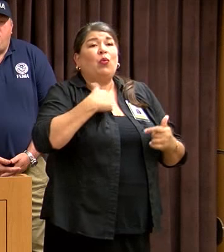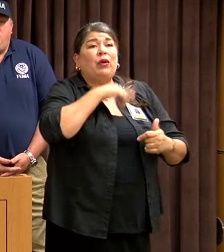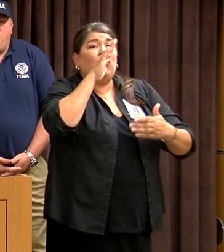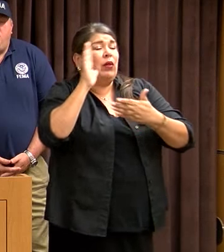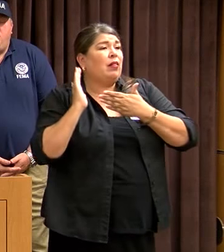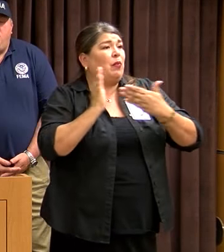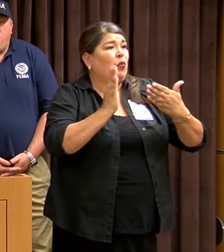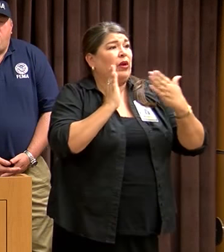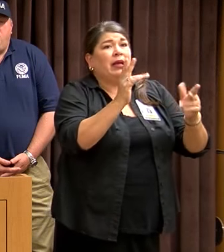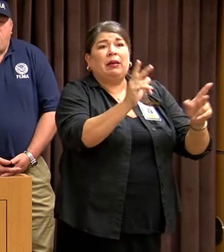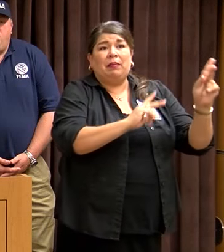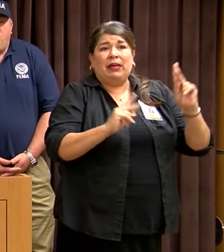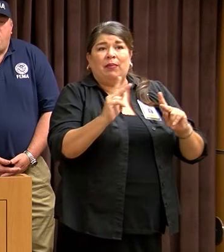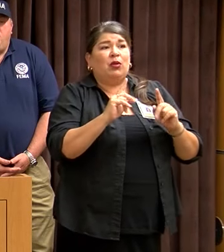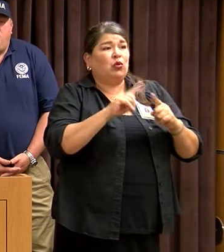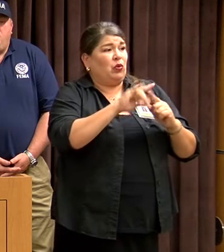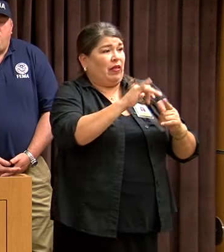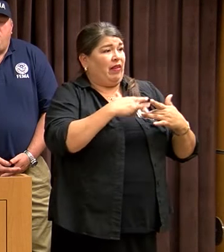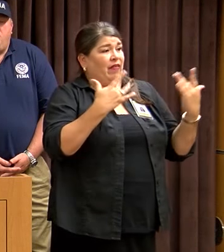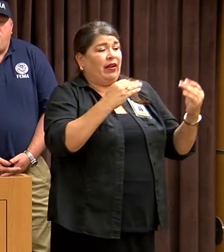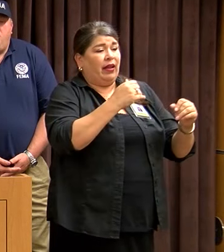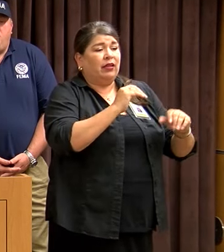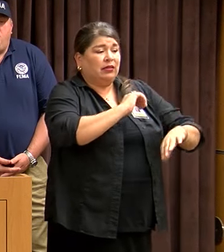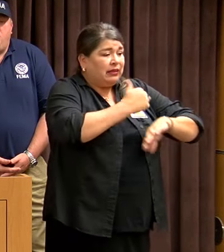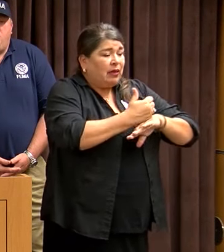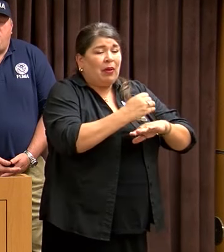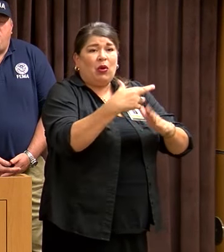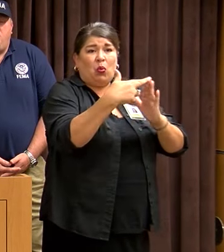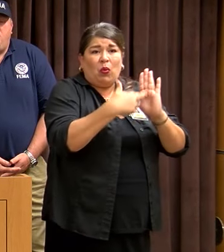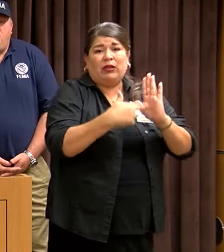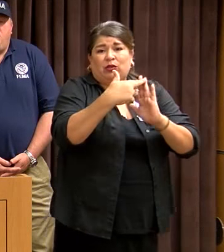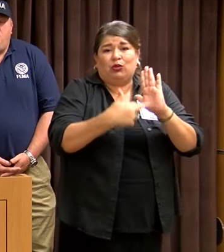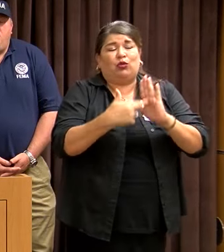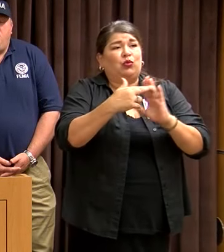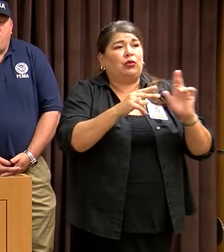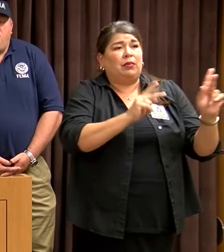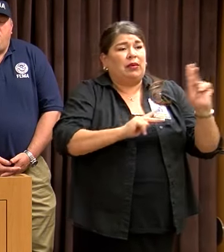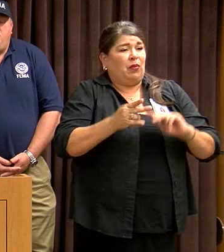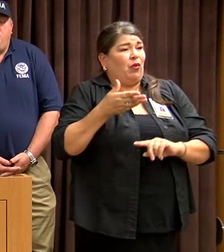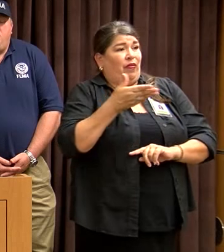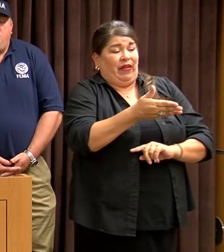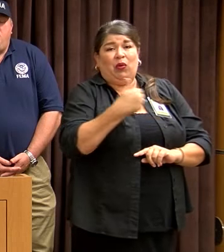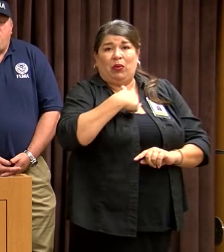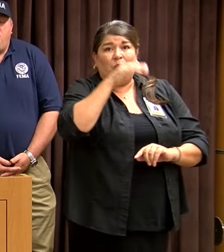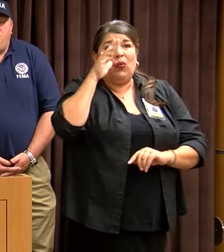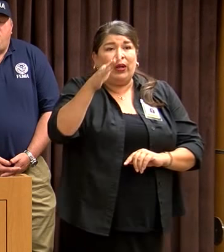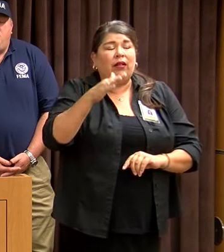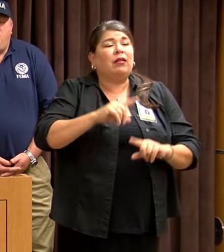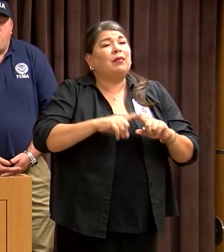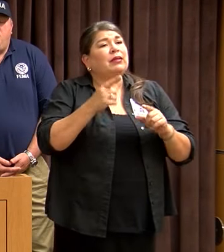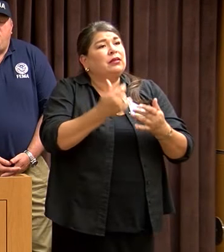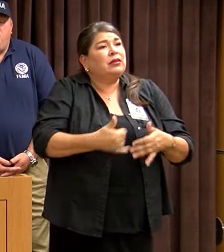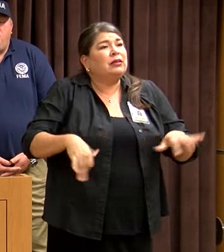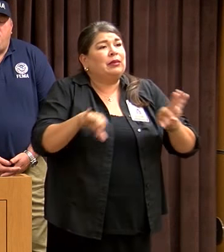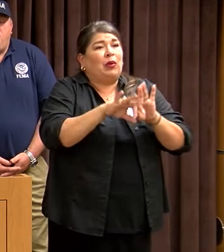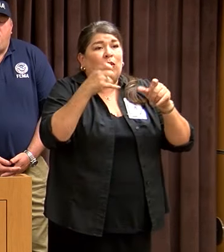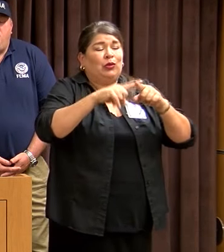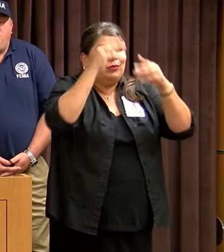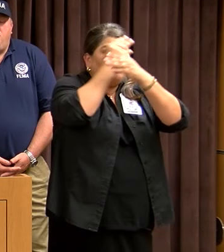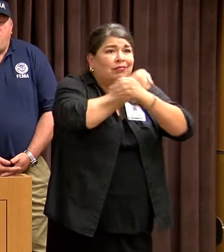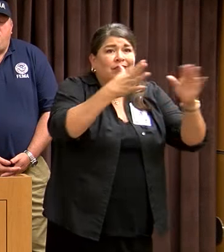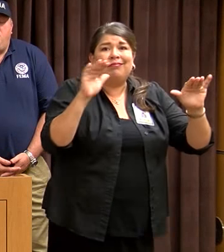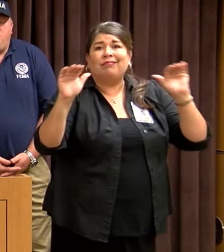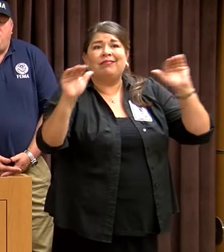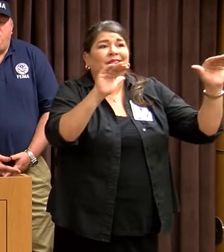to that event and register them right there on the spot. We have iPads. We will do that for you. But we need to get the message out that we want to get